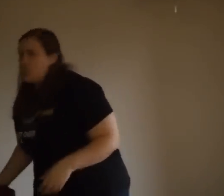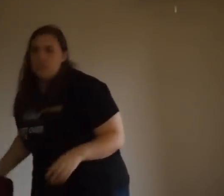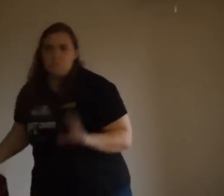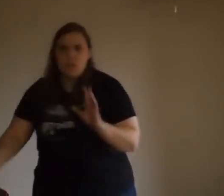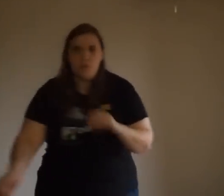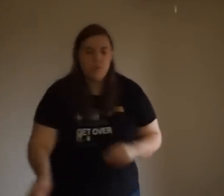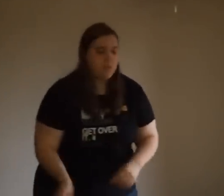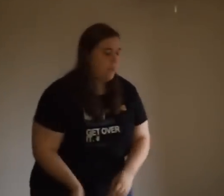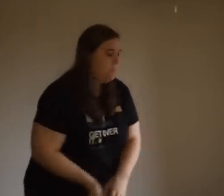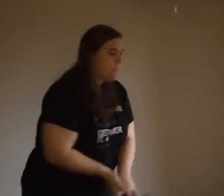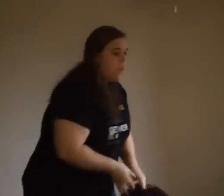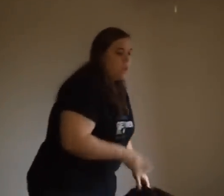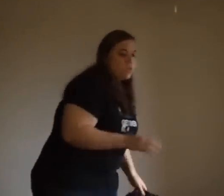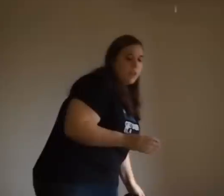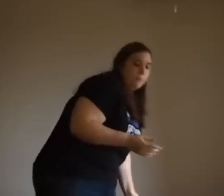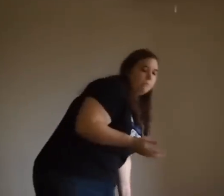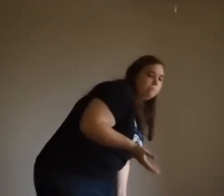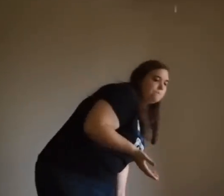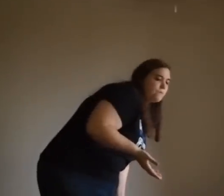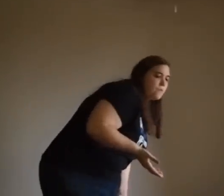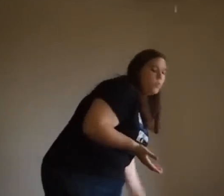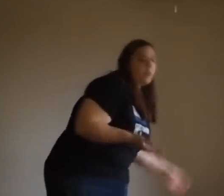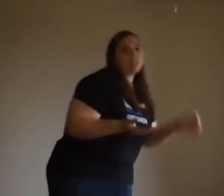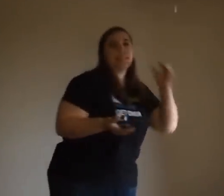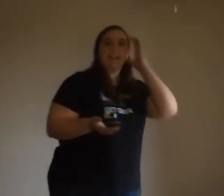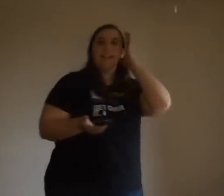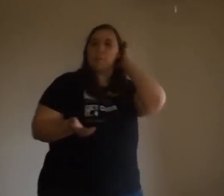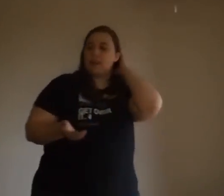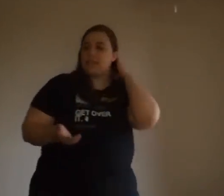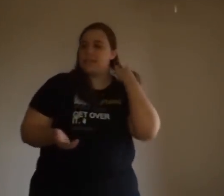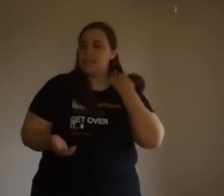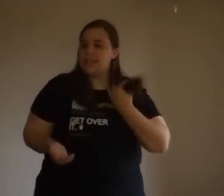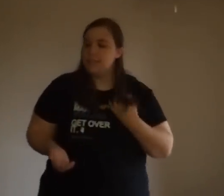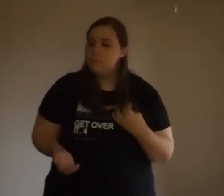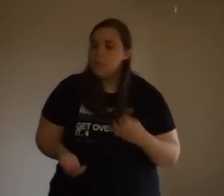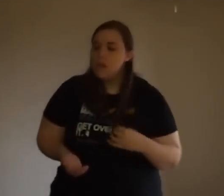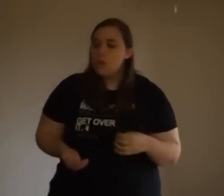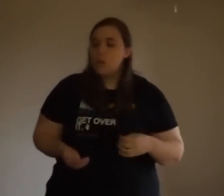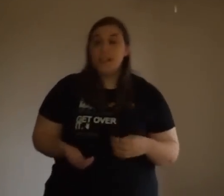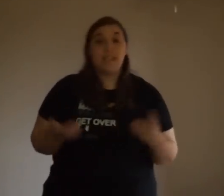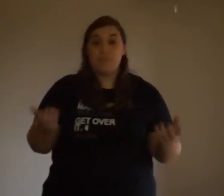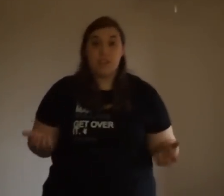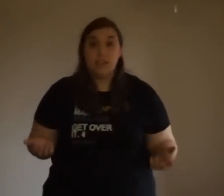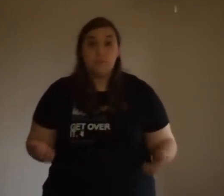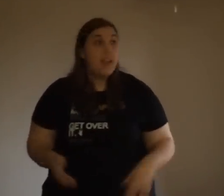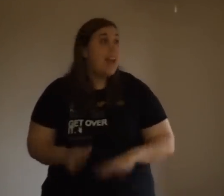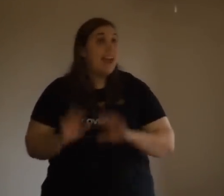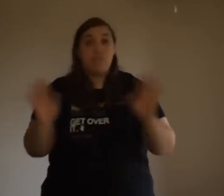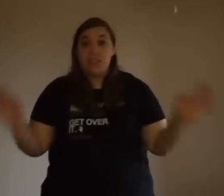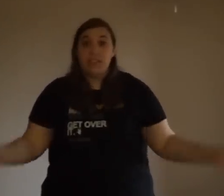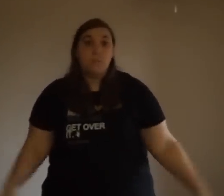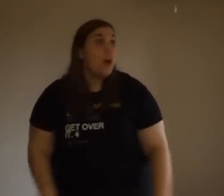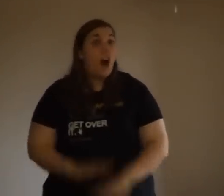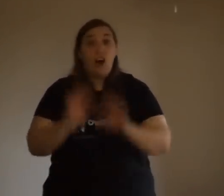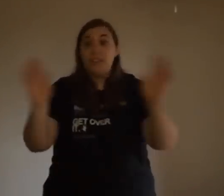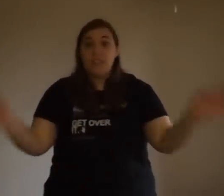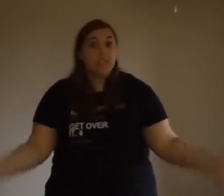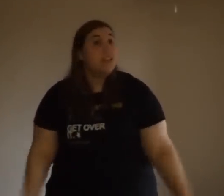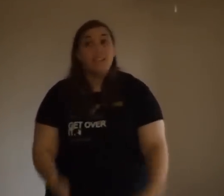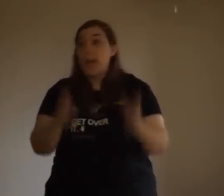sure, no, that's fine. So, what was telling about this scene was everything. Everything, all of it. Top